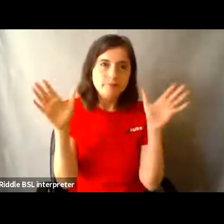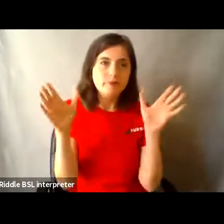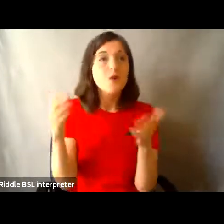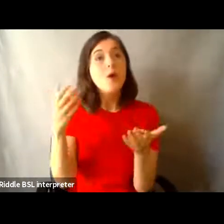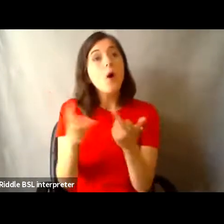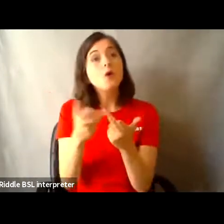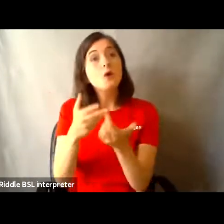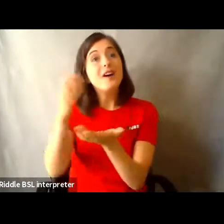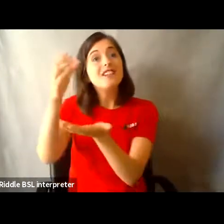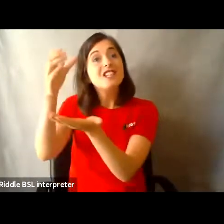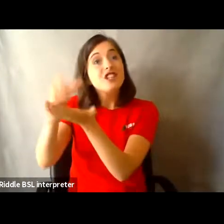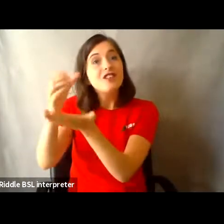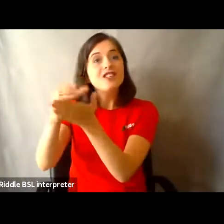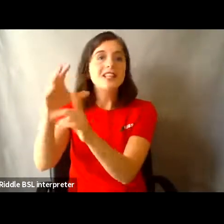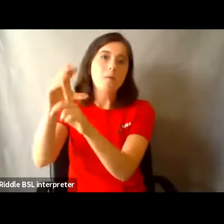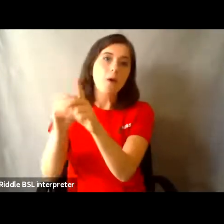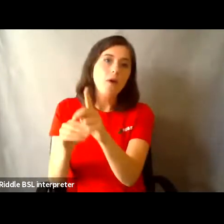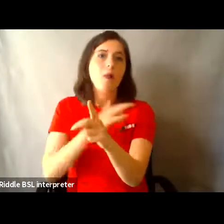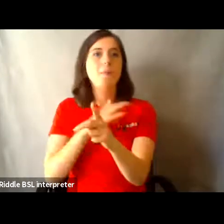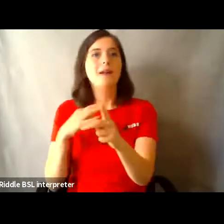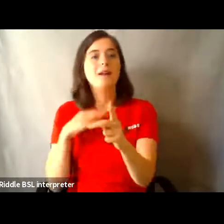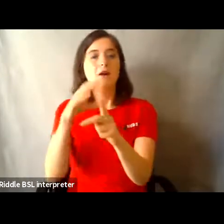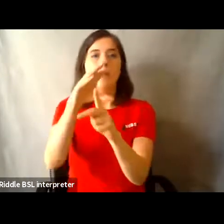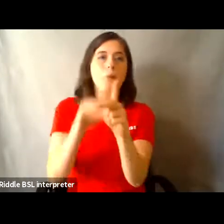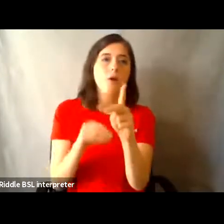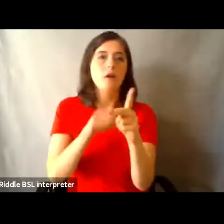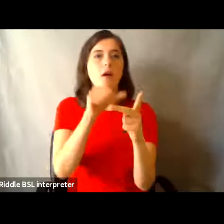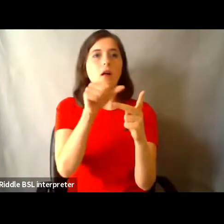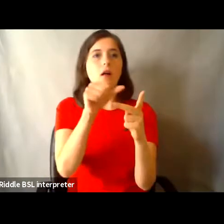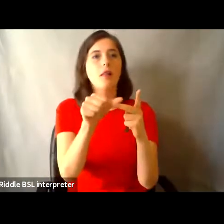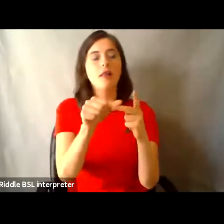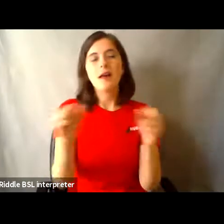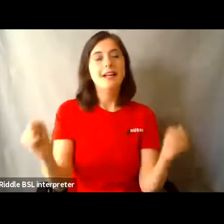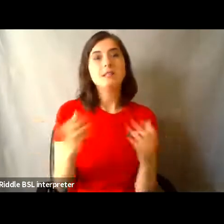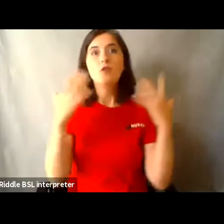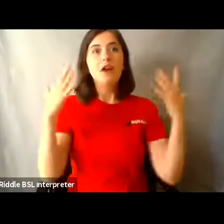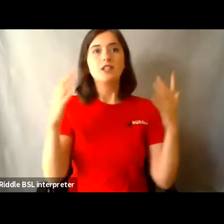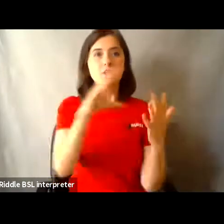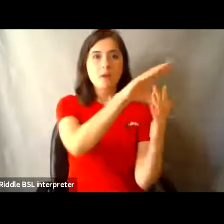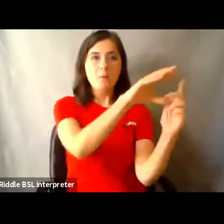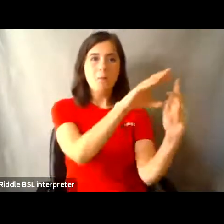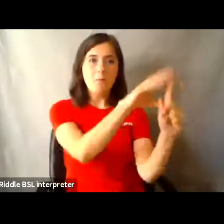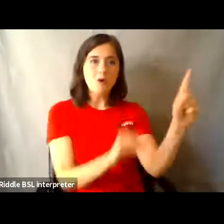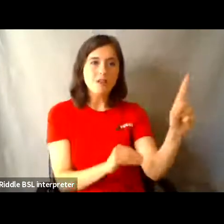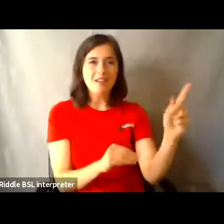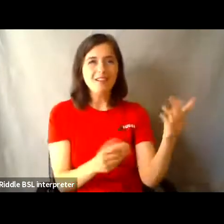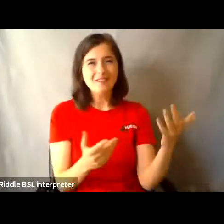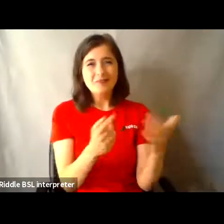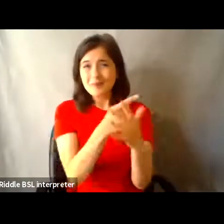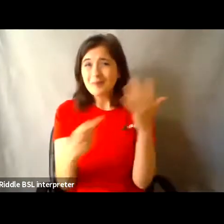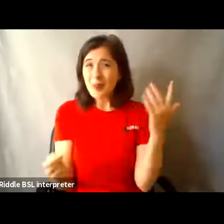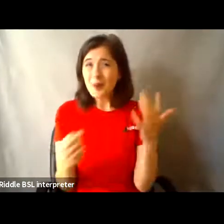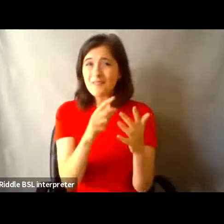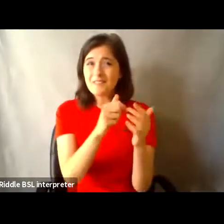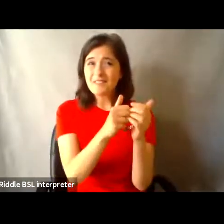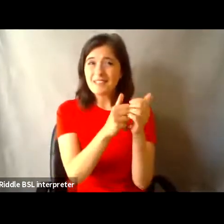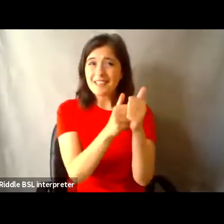there's an inspiration model, there's a medical model. There's lots of very well-resourced institutions with